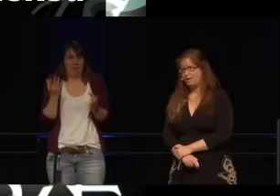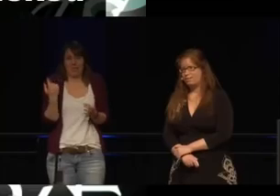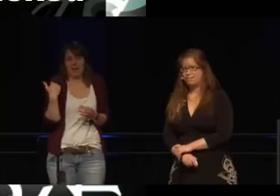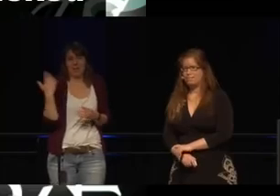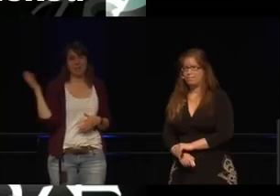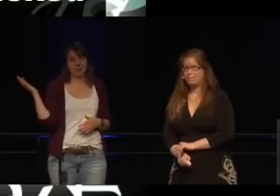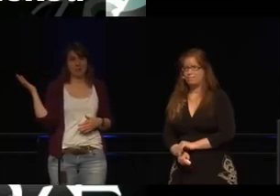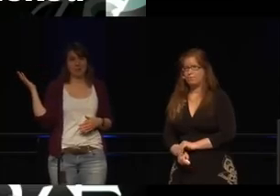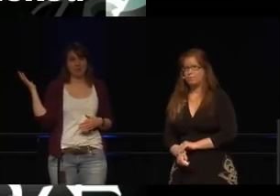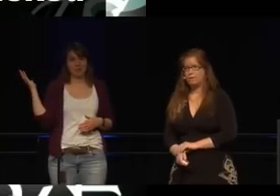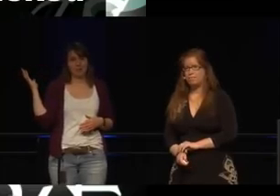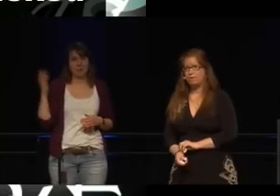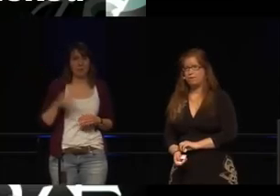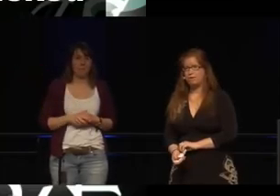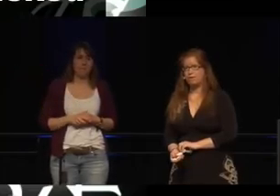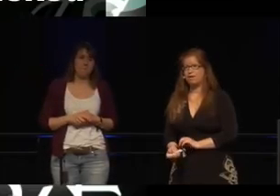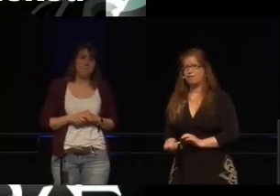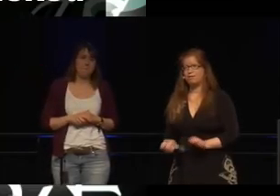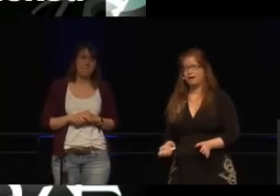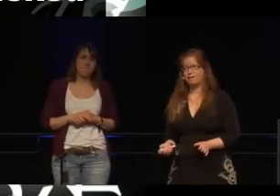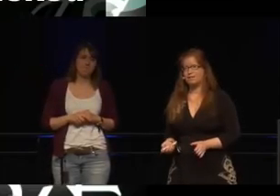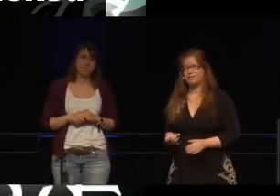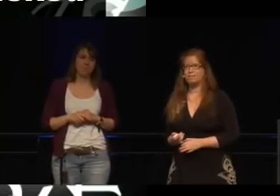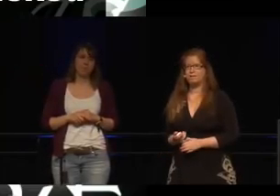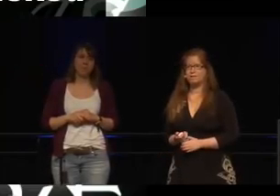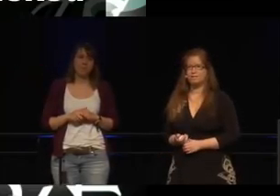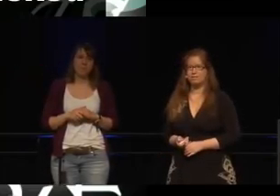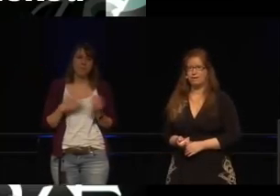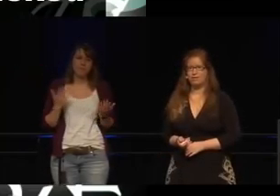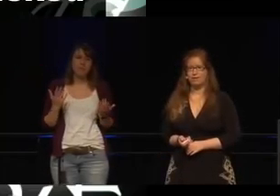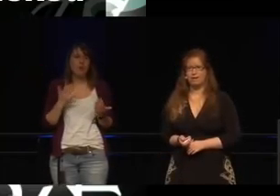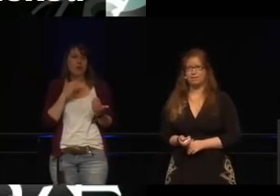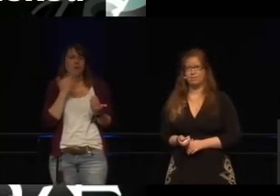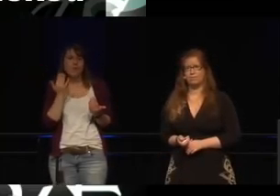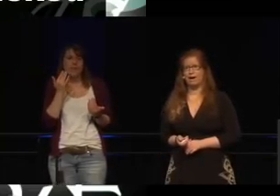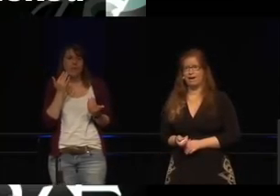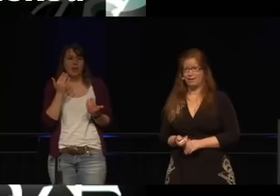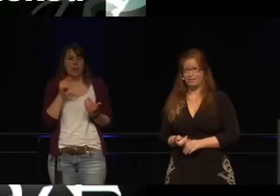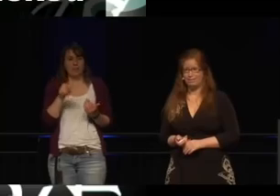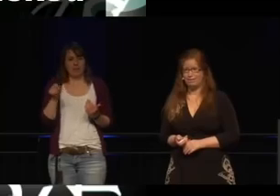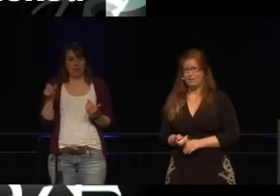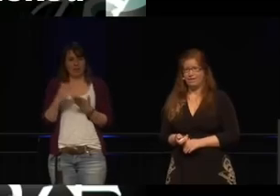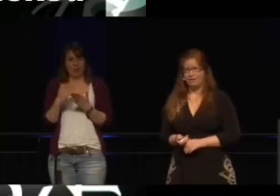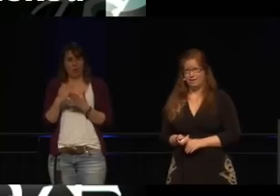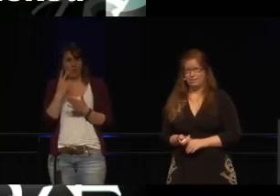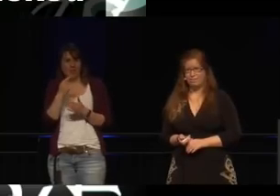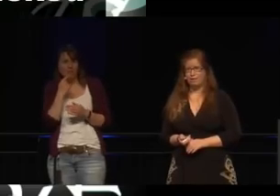And, most people already recognized it, but they didn't recognize why.